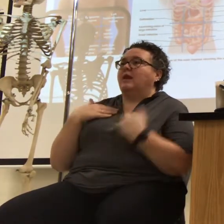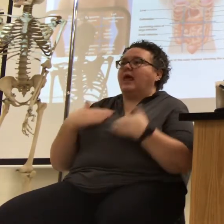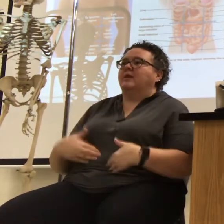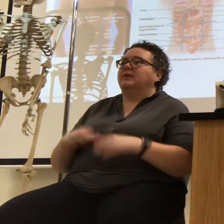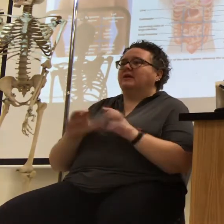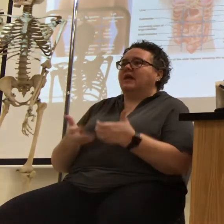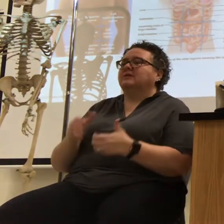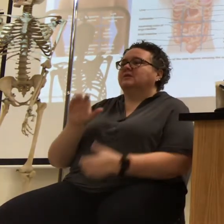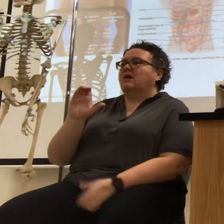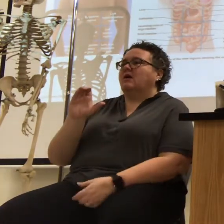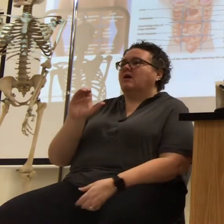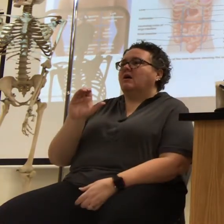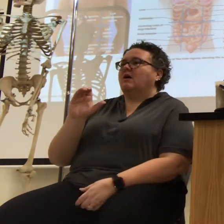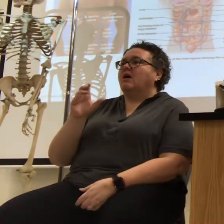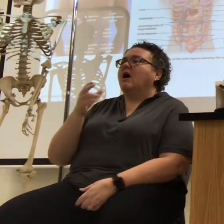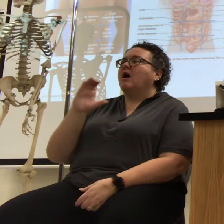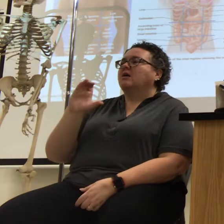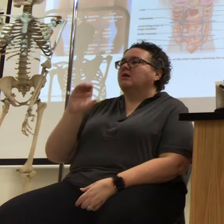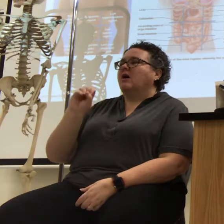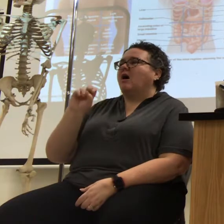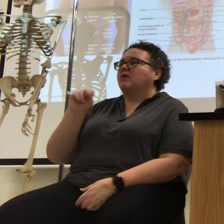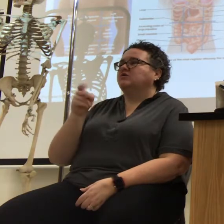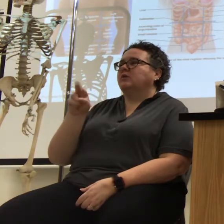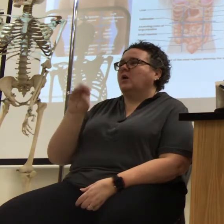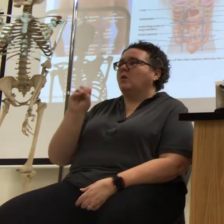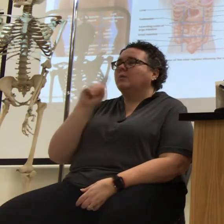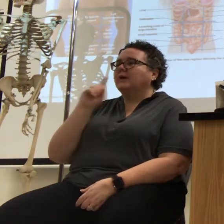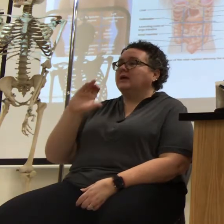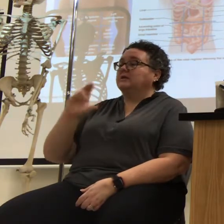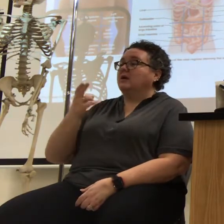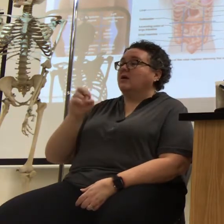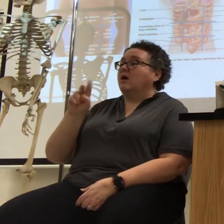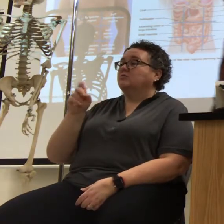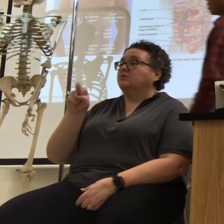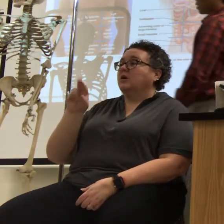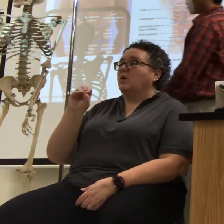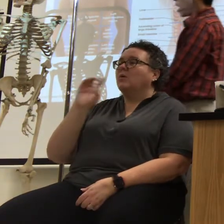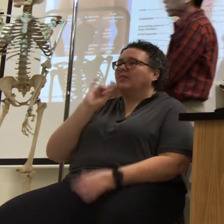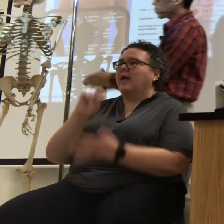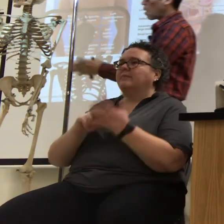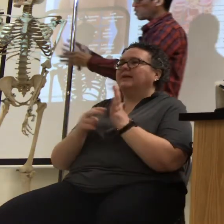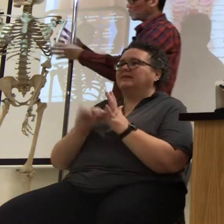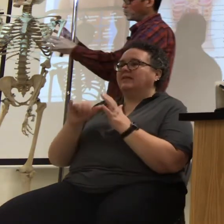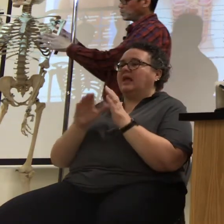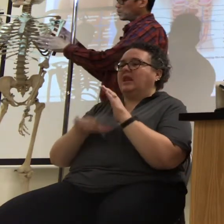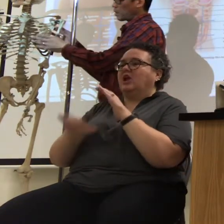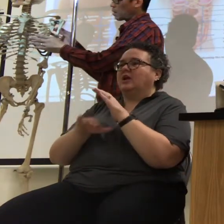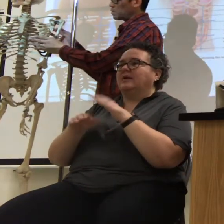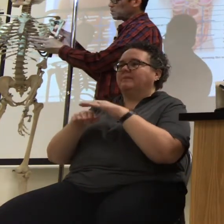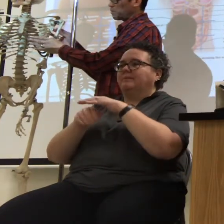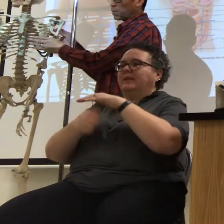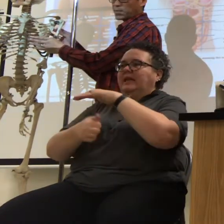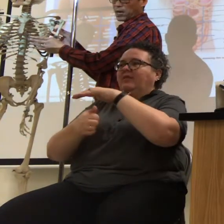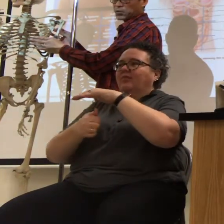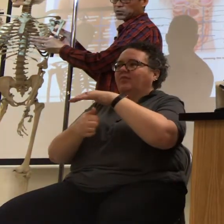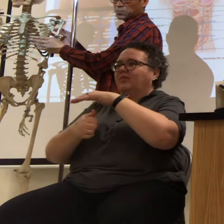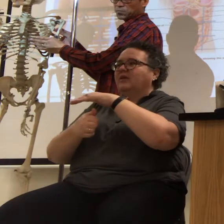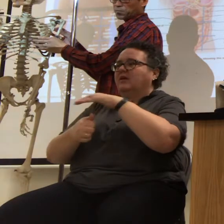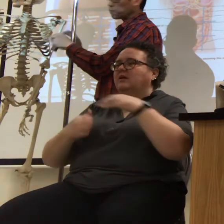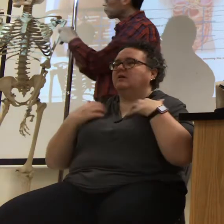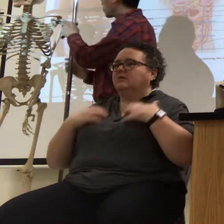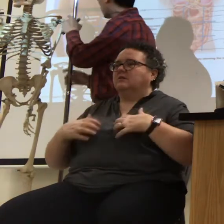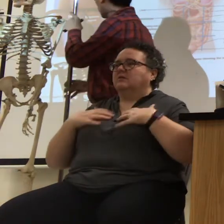right there, chondriac, because this region is right beneath the costal cartilages, the cartilage of the rib